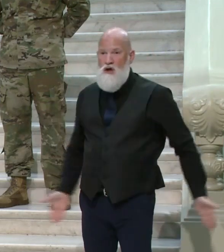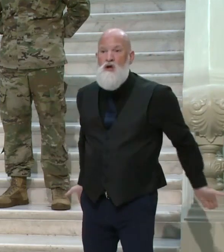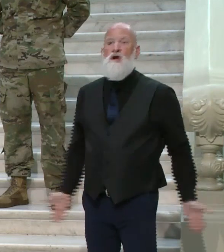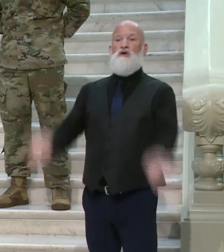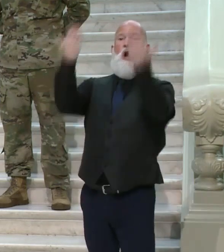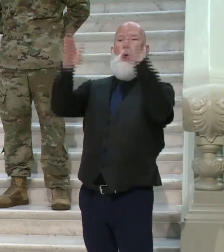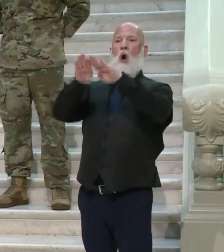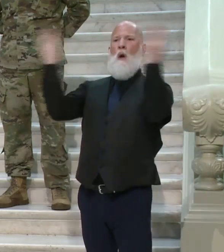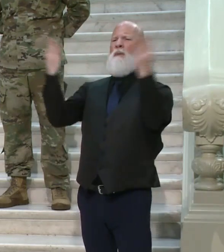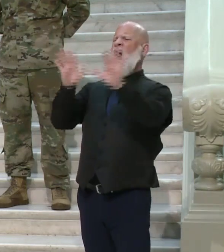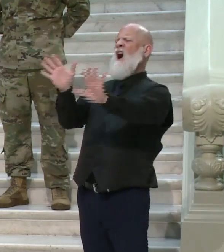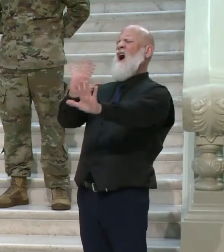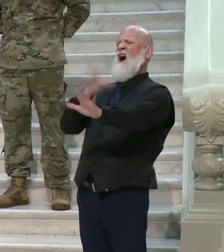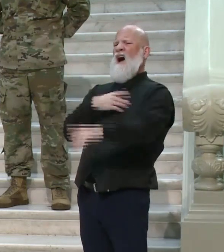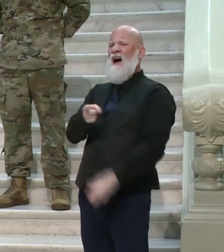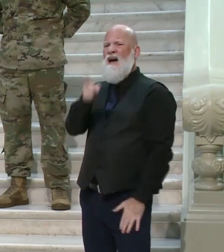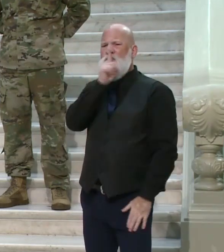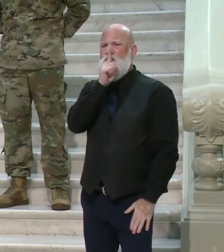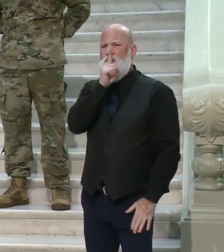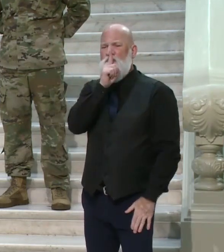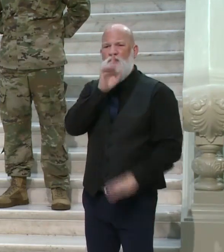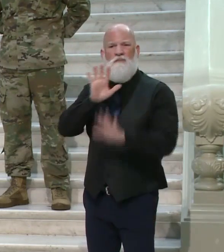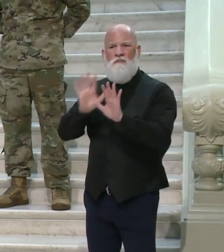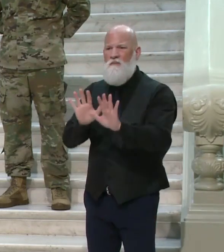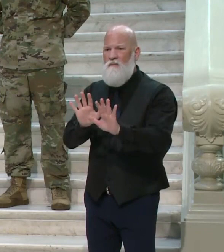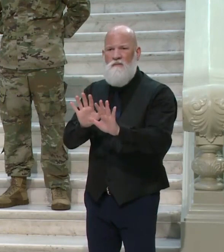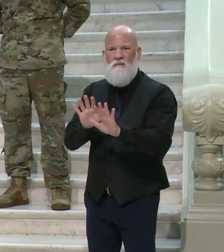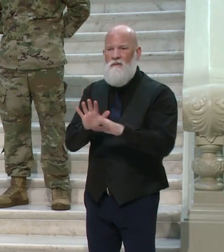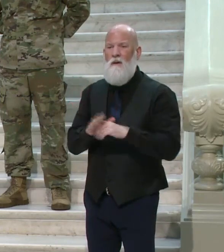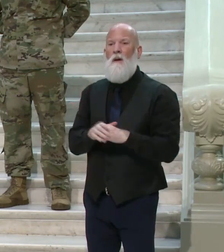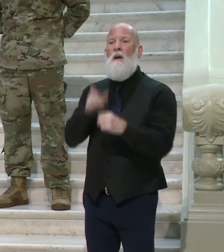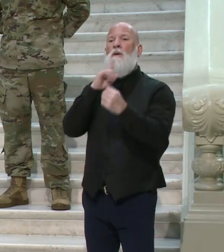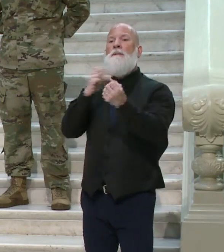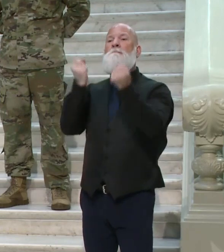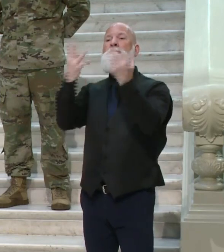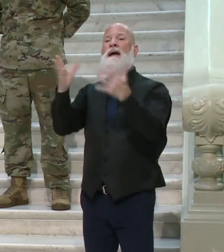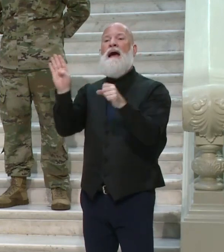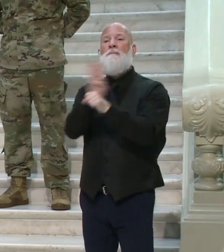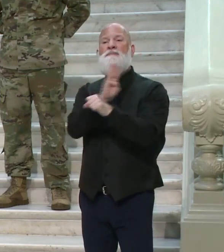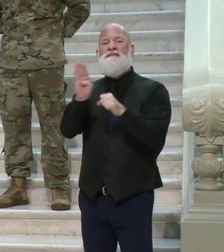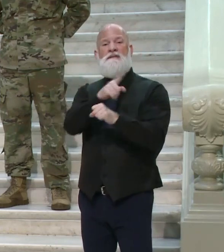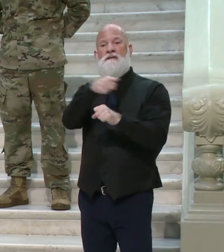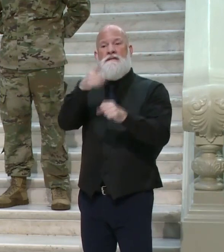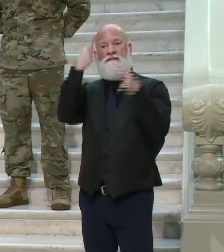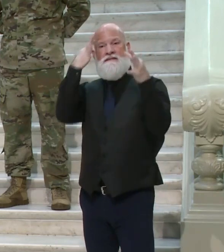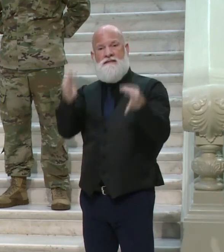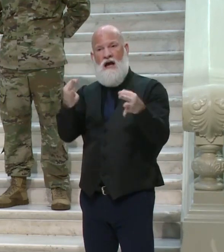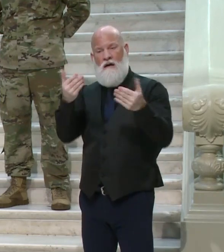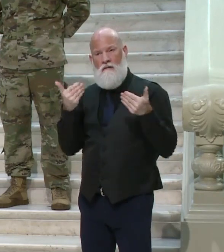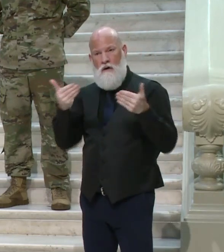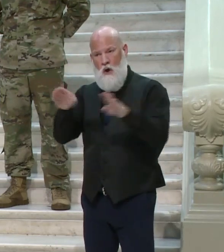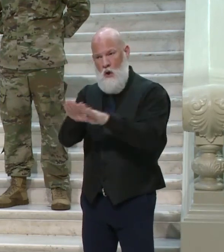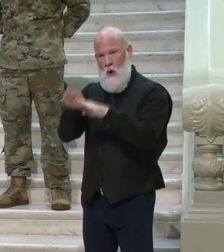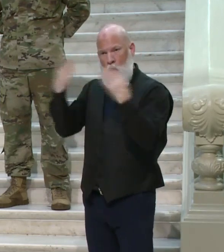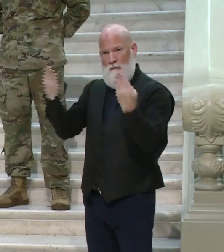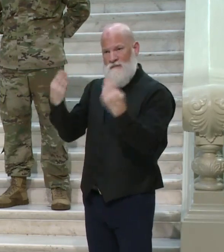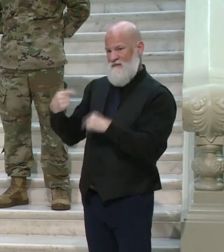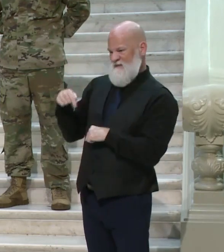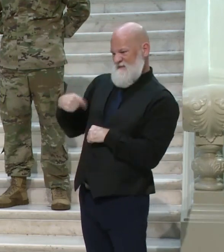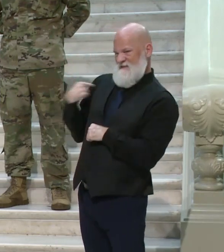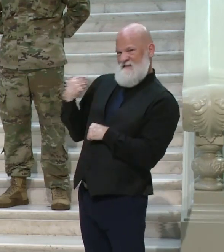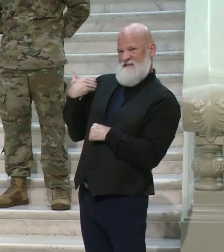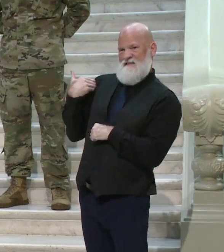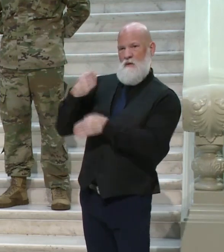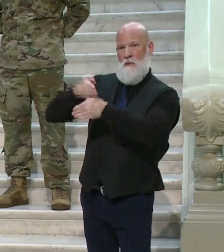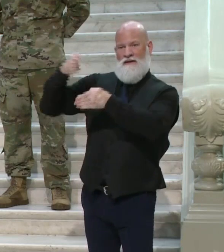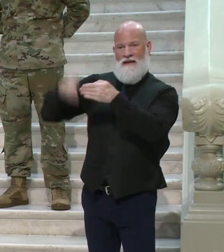about the stories of businesses that decided to open this week, I talked about the non-issue it